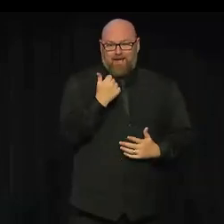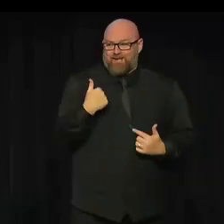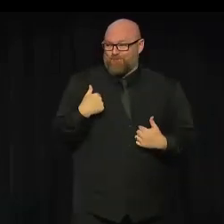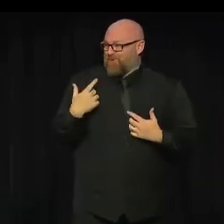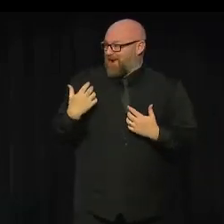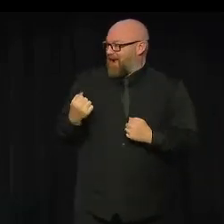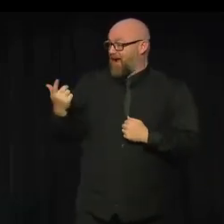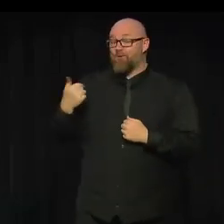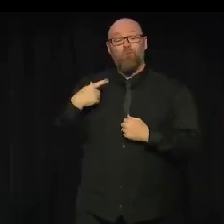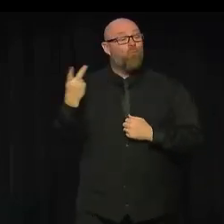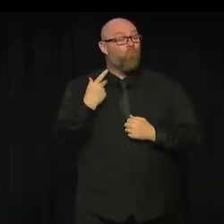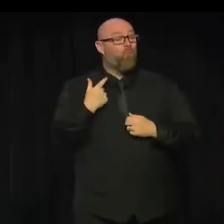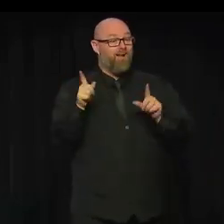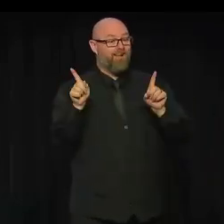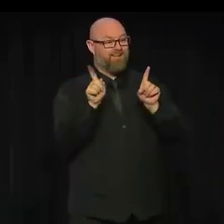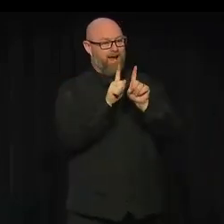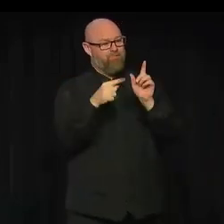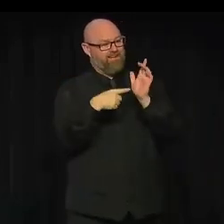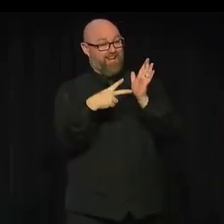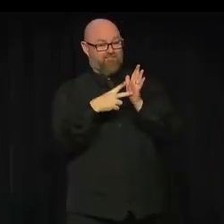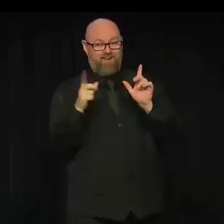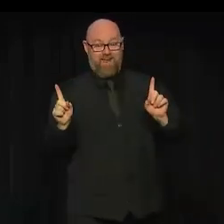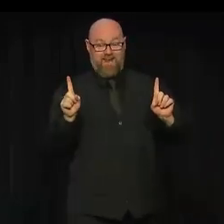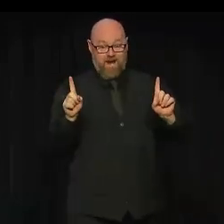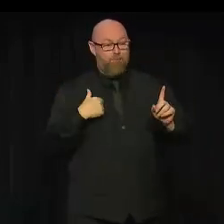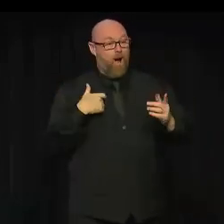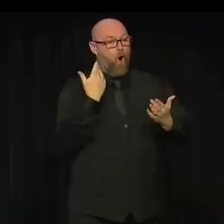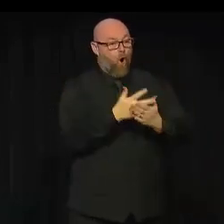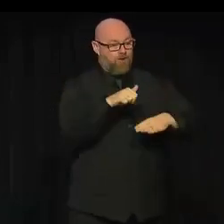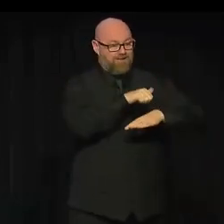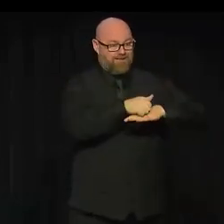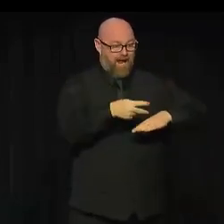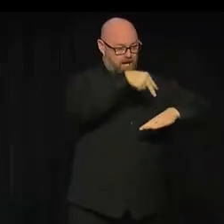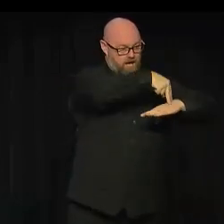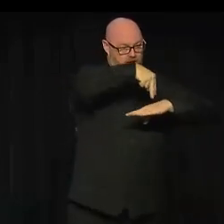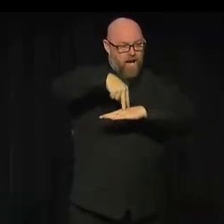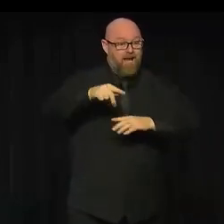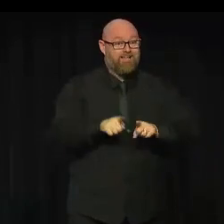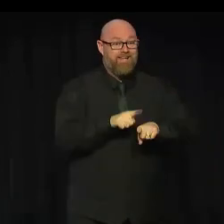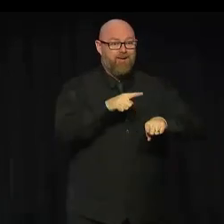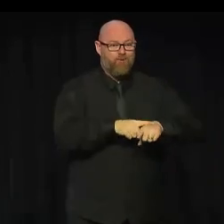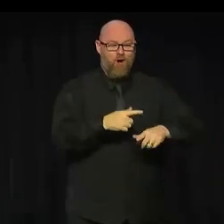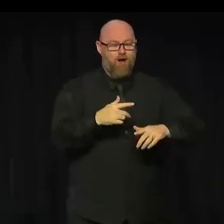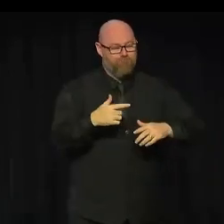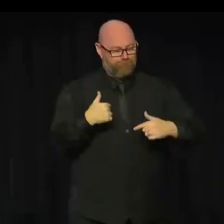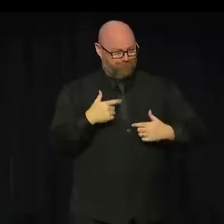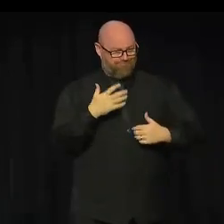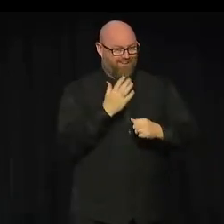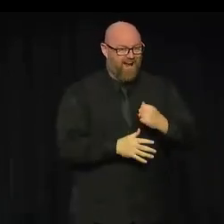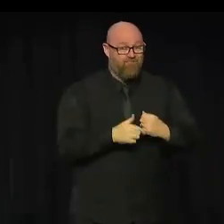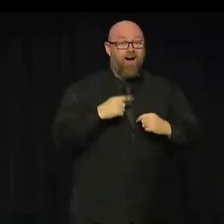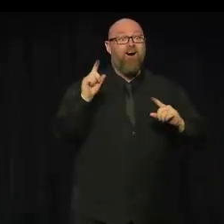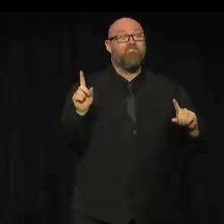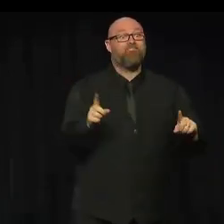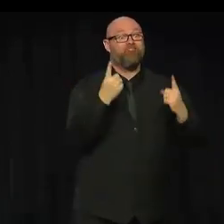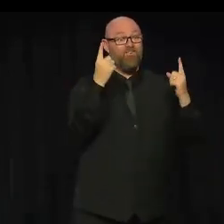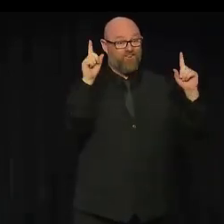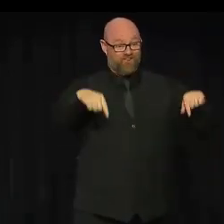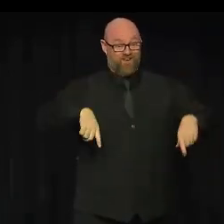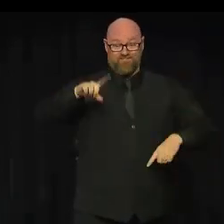TV studios at the same time, but never on the stage at the same time, so it's my absolute honour to have done that. And for also Justice